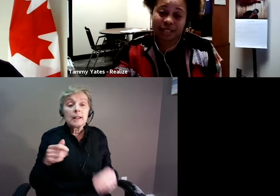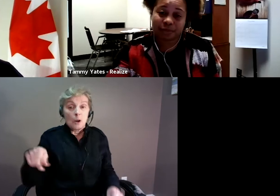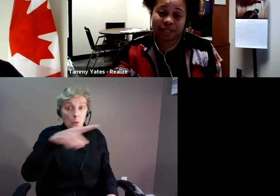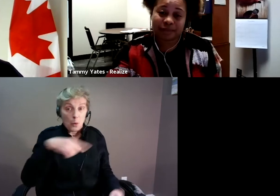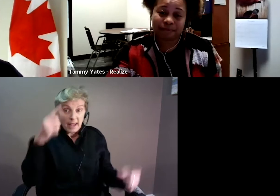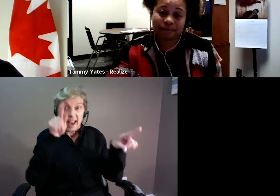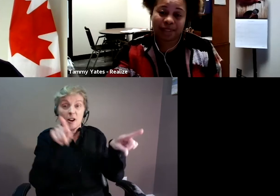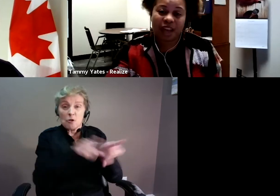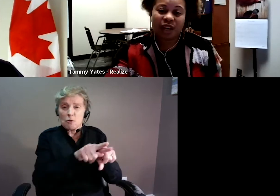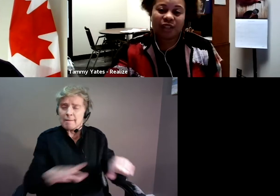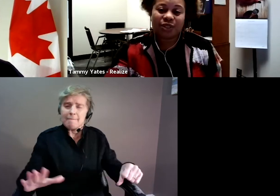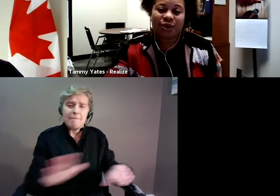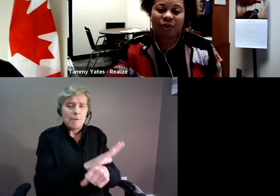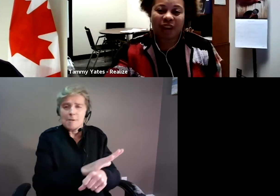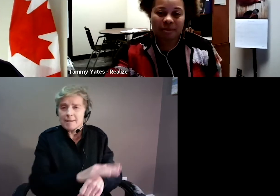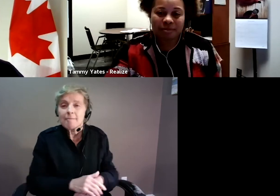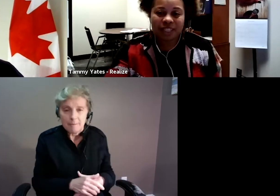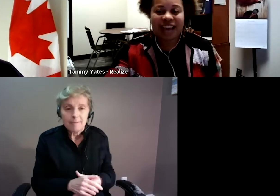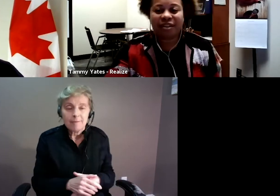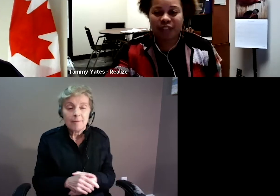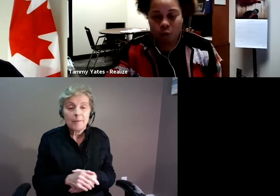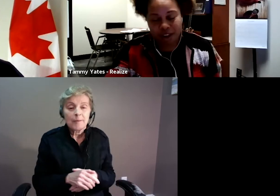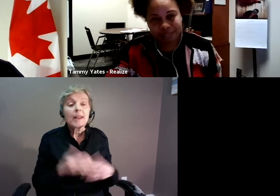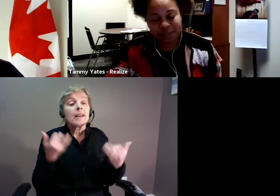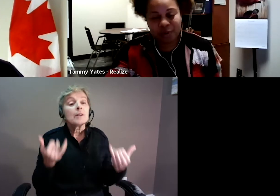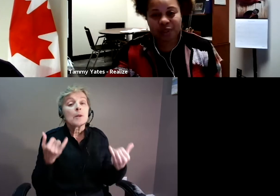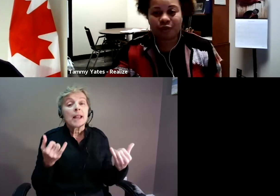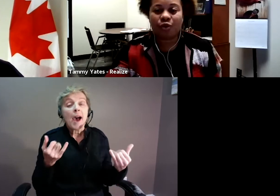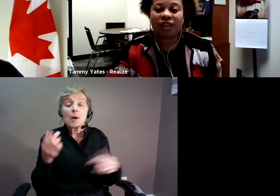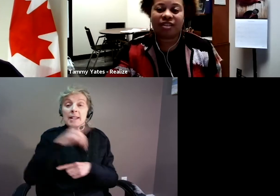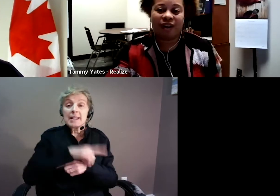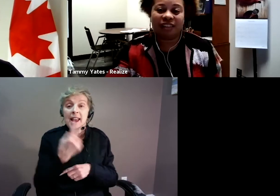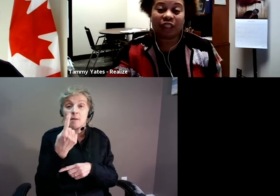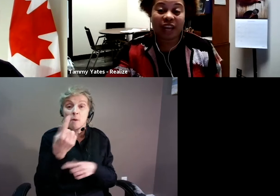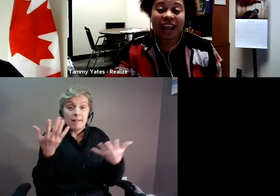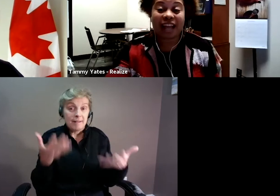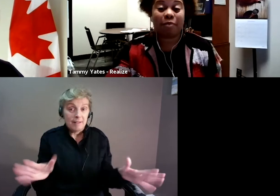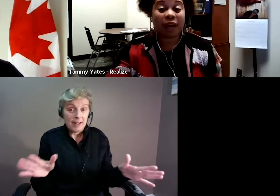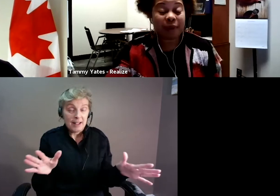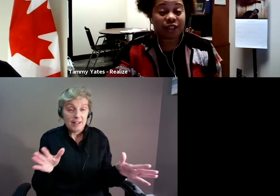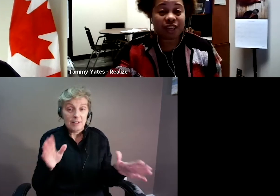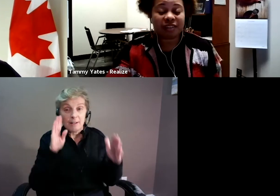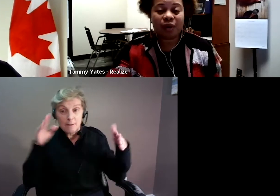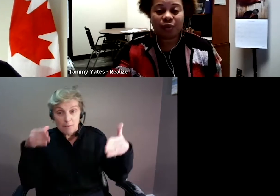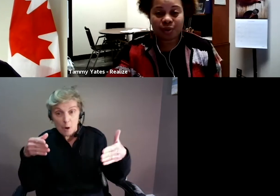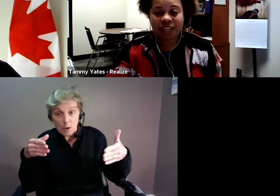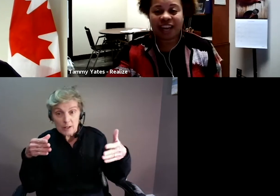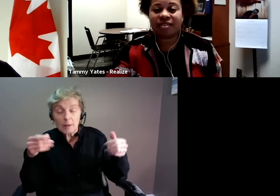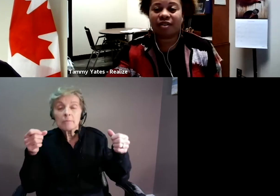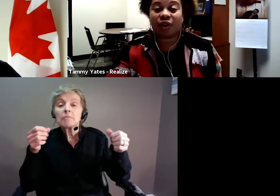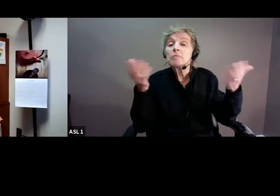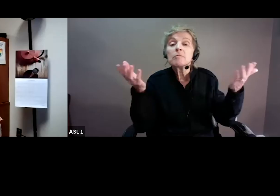an understatement. So we've come to the end of day one with our focus on looking at the big picture through